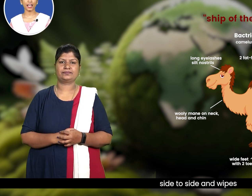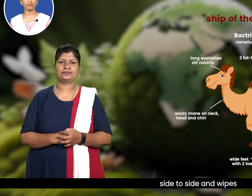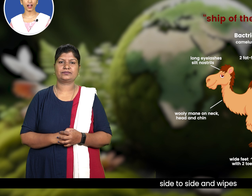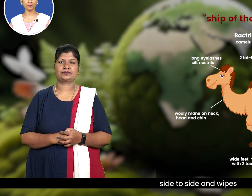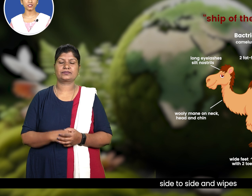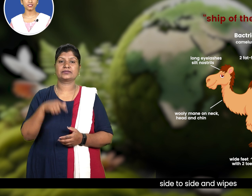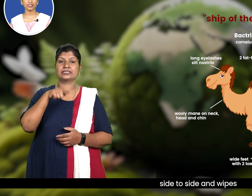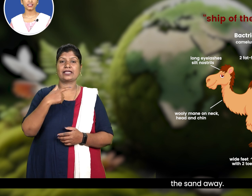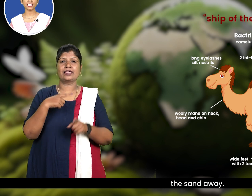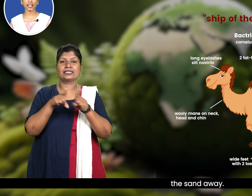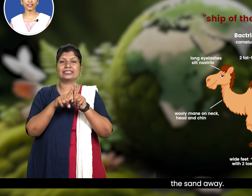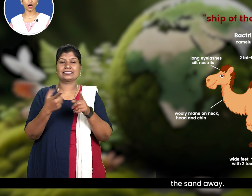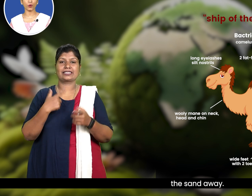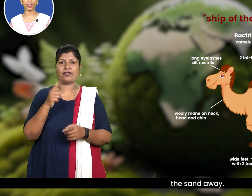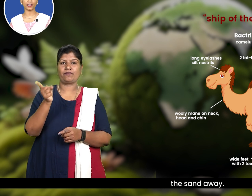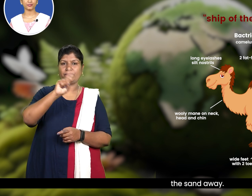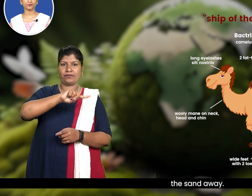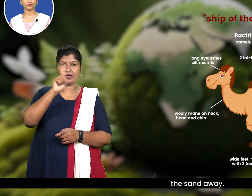and wipes the sand away.